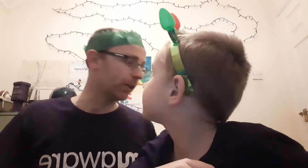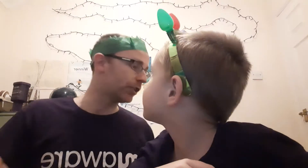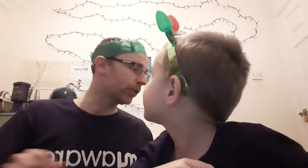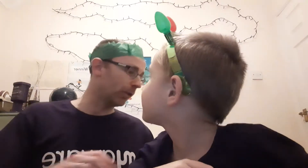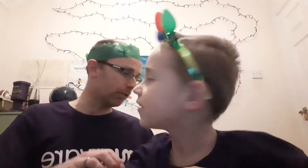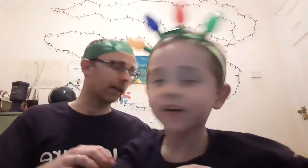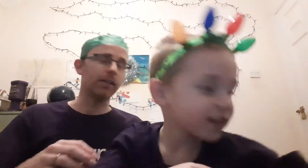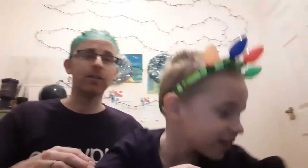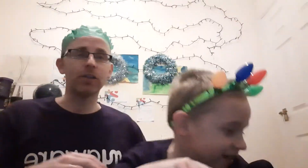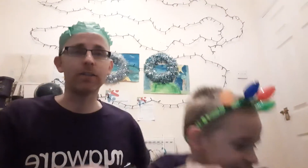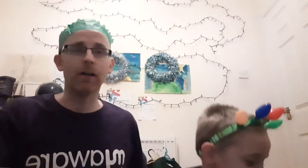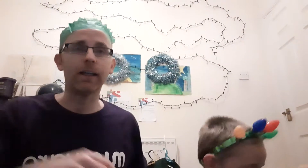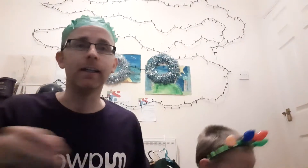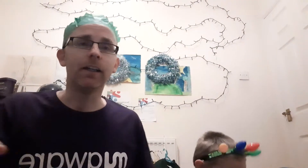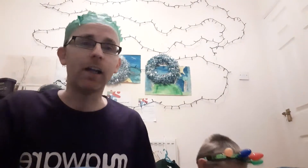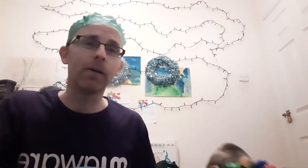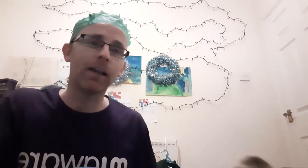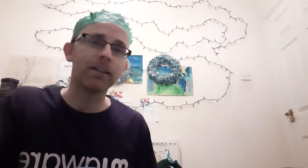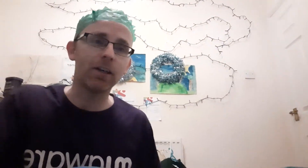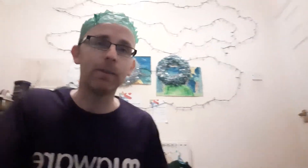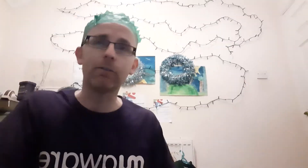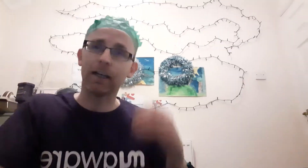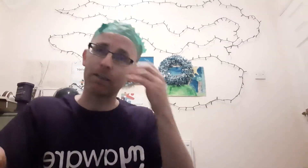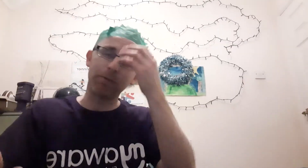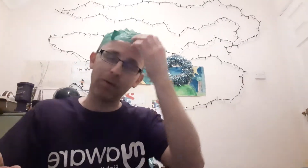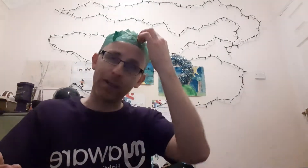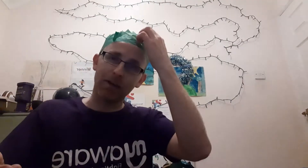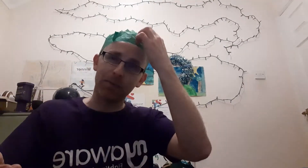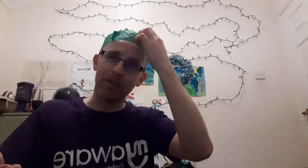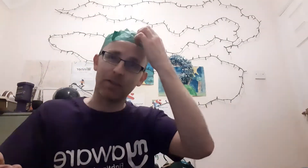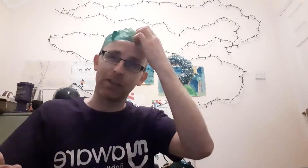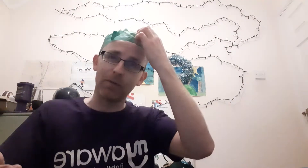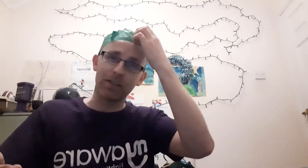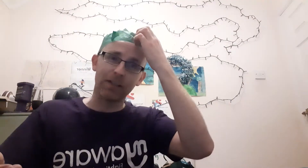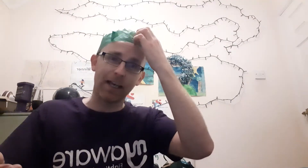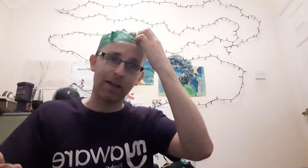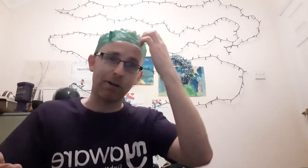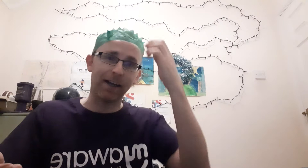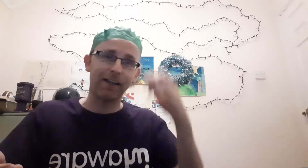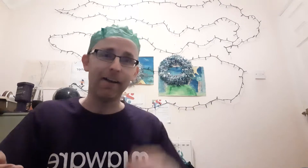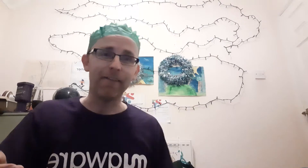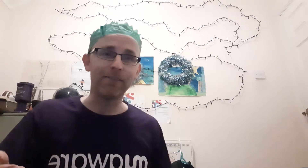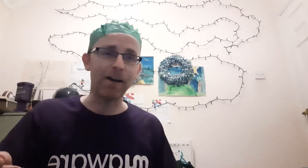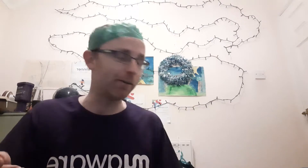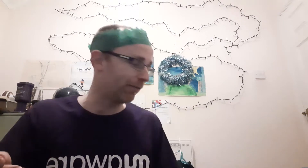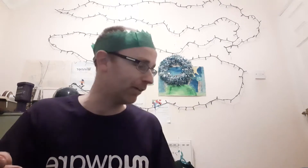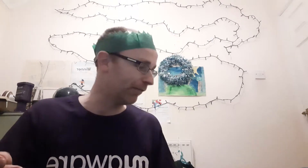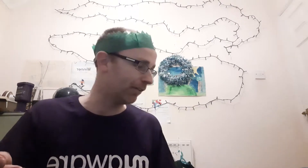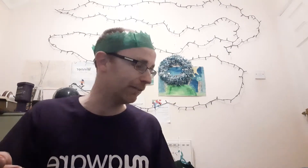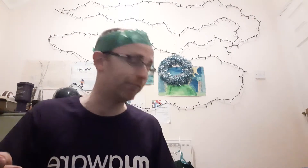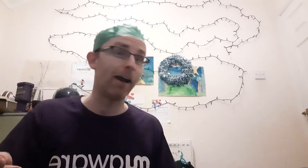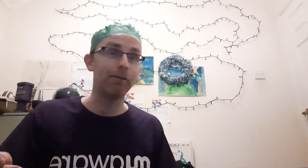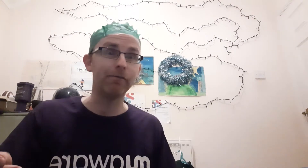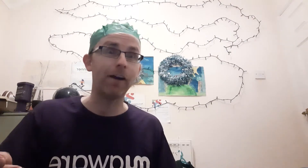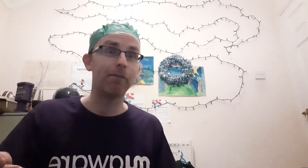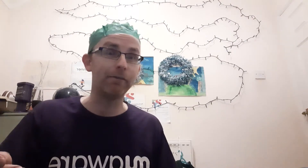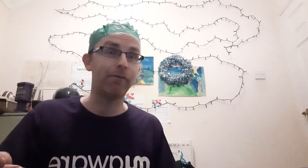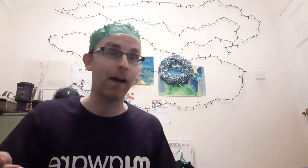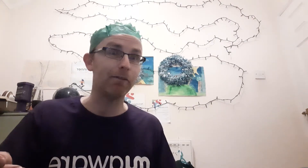choose what cracker you choose? Okay, Noah likes opening crackers. Before we get on with the song, Noah's going to get a cracker very, very, very, very, very, very,